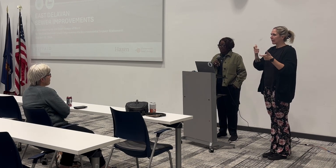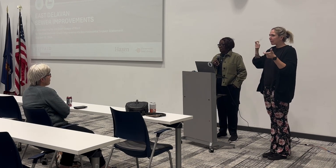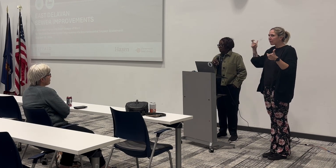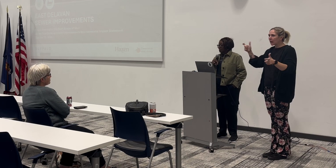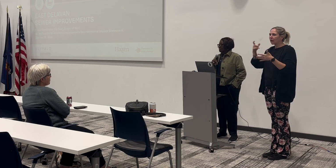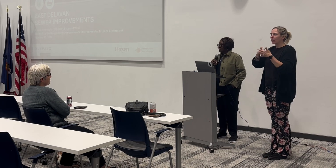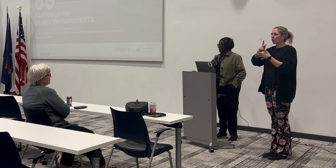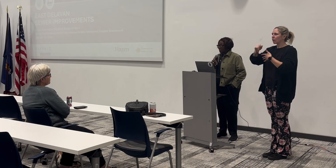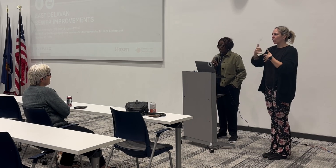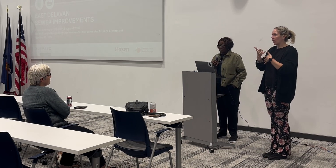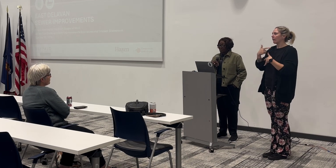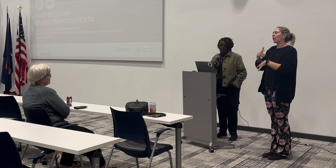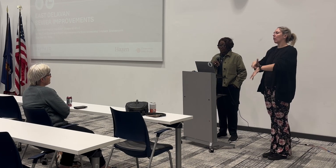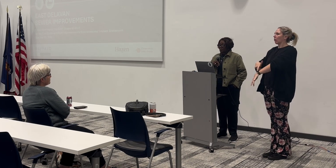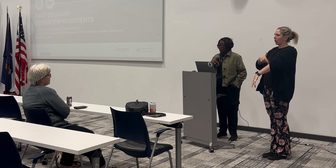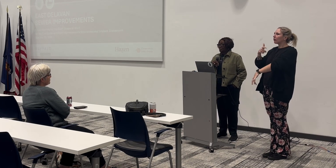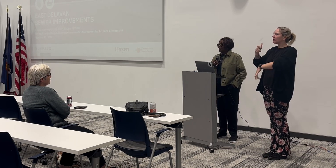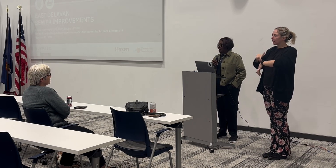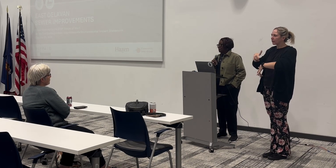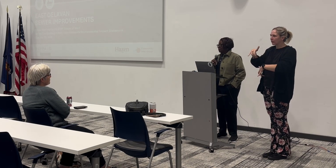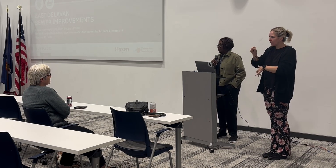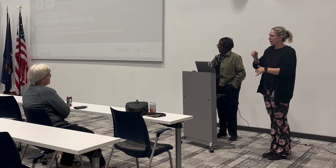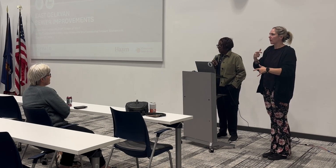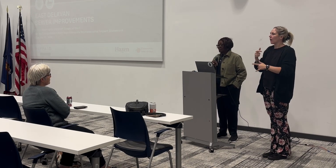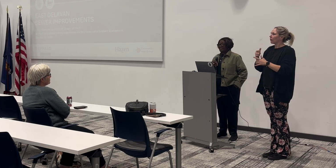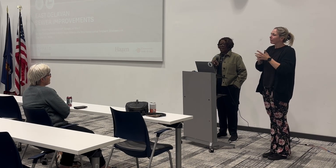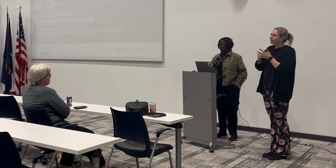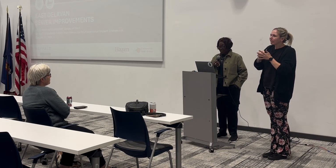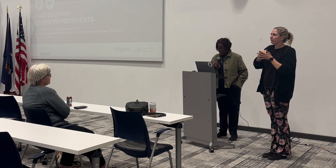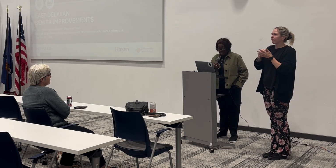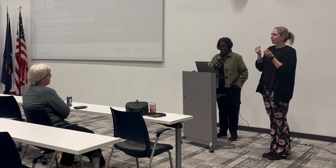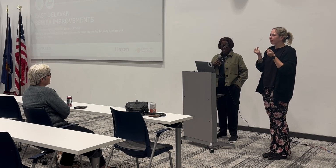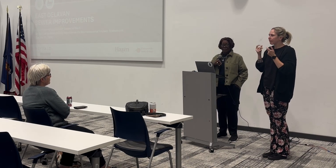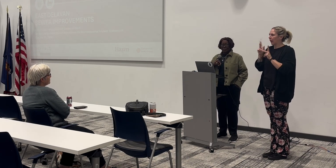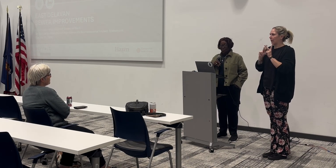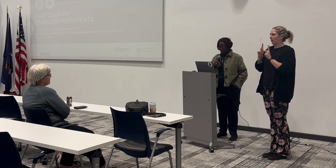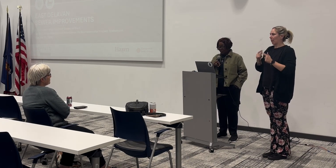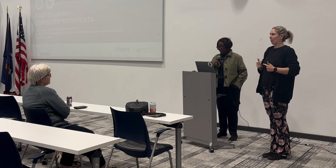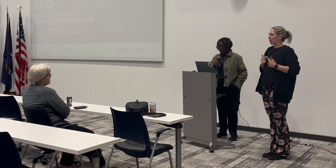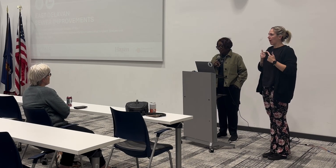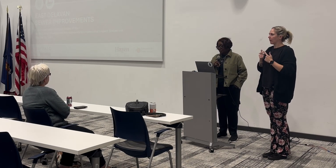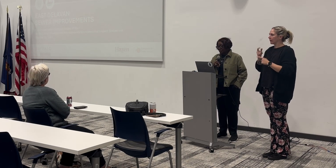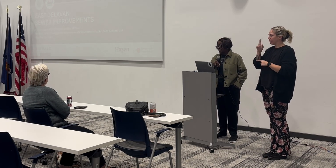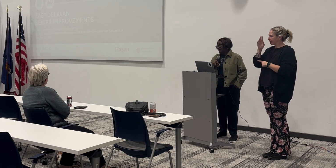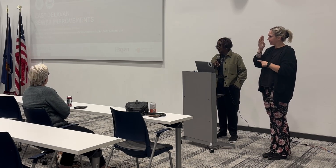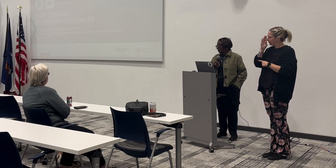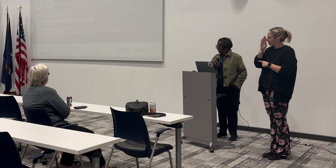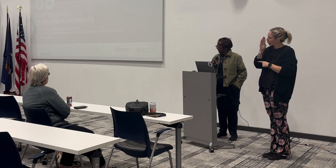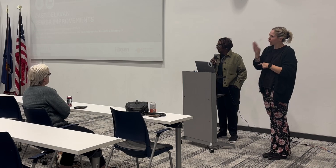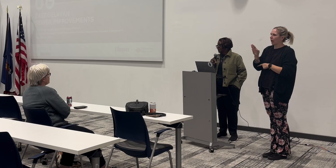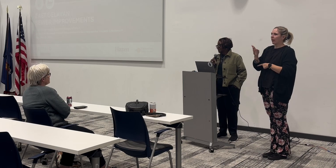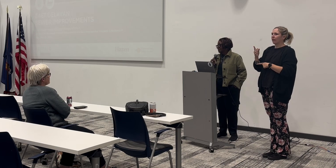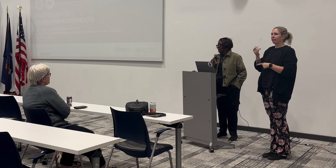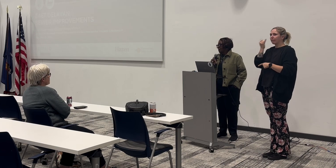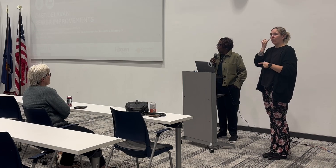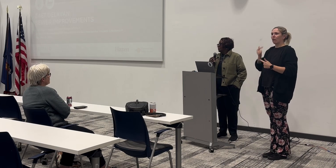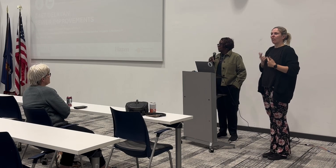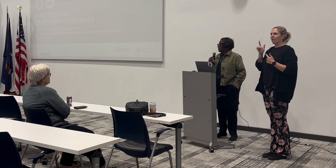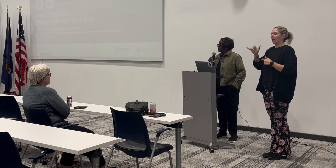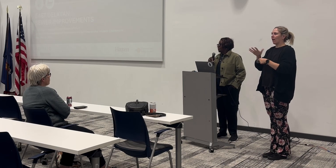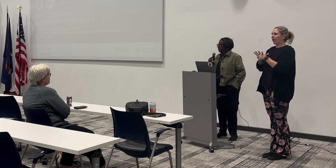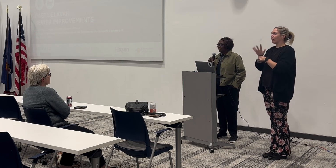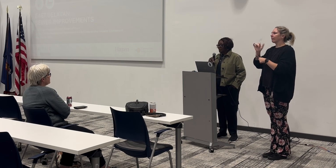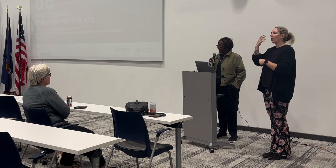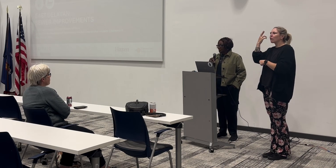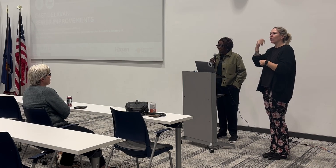project, and it's going to take a long time, and it's going to impact people's lives directly who live in that neighborhood. So for that reason, I'm here